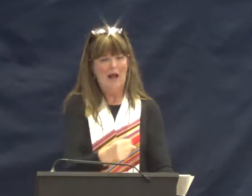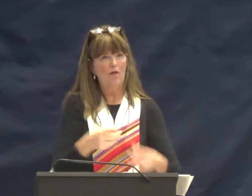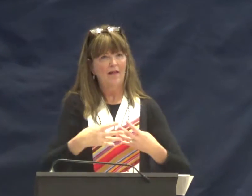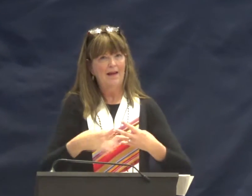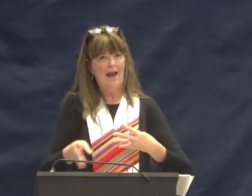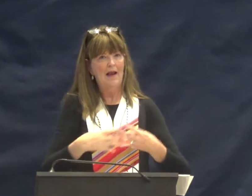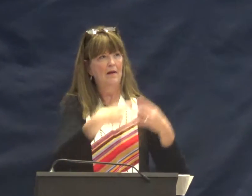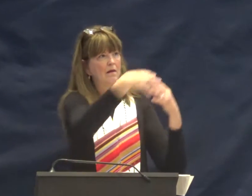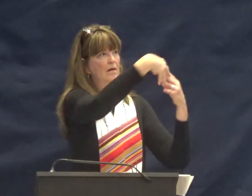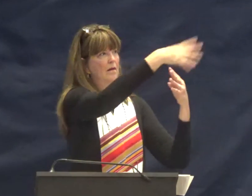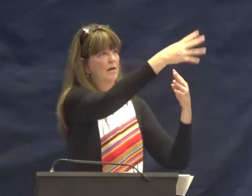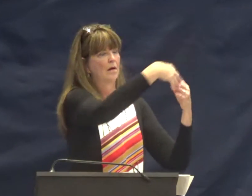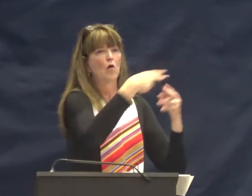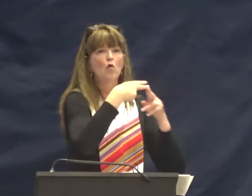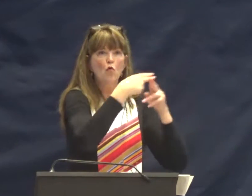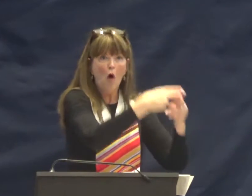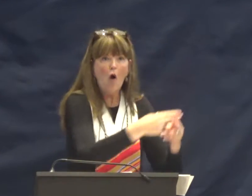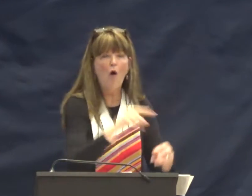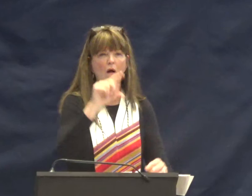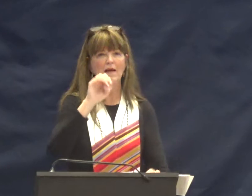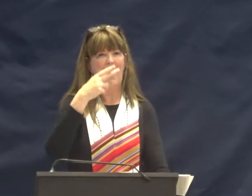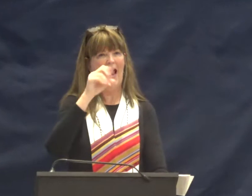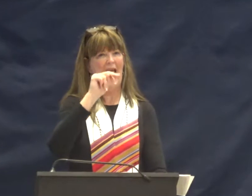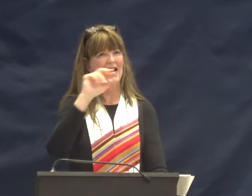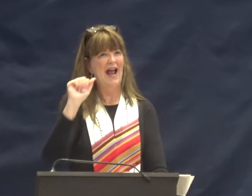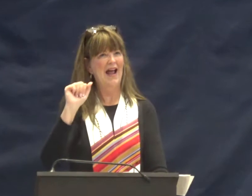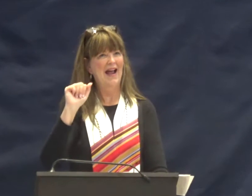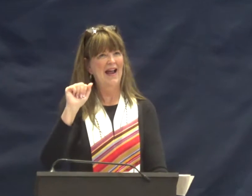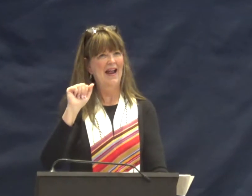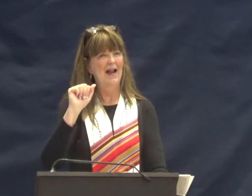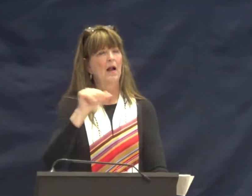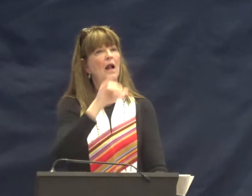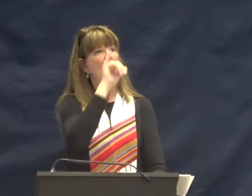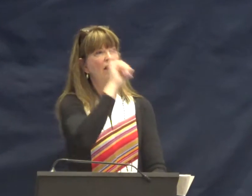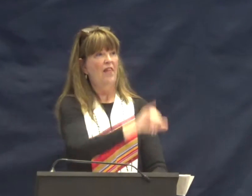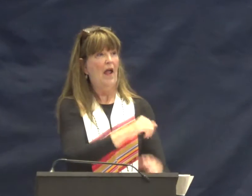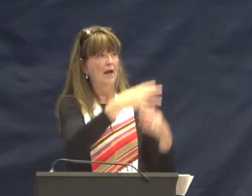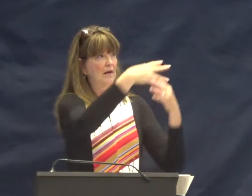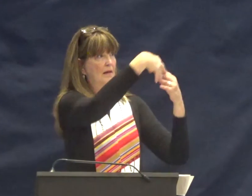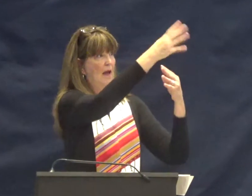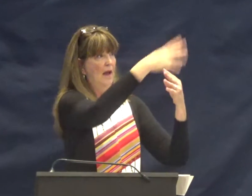west side of the gate. That gate is called Gehenna.